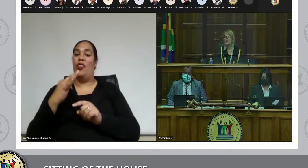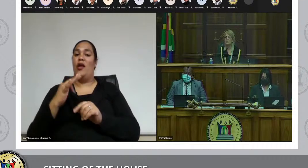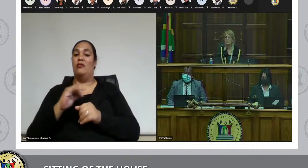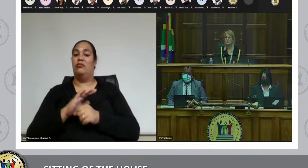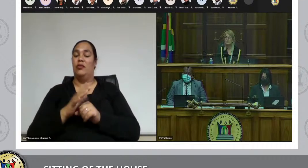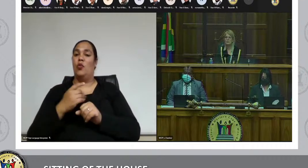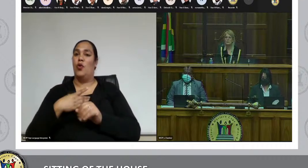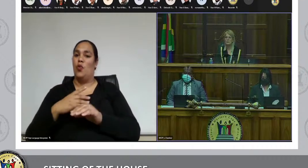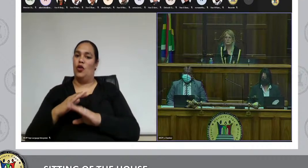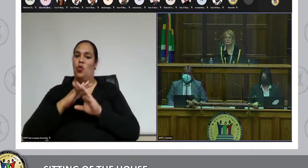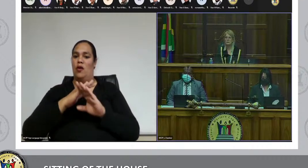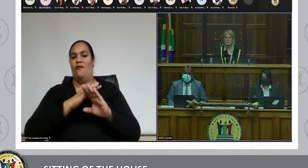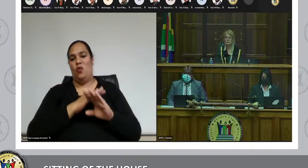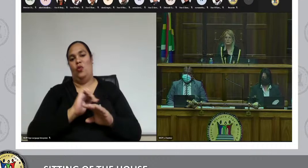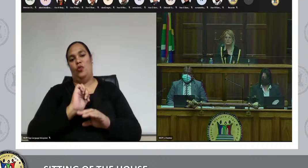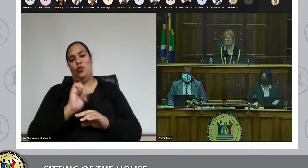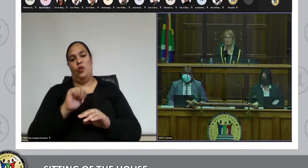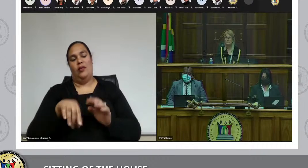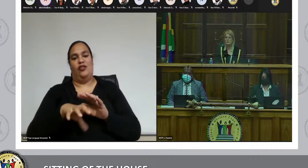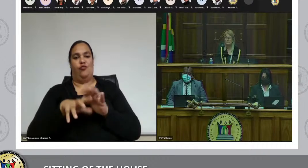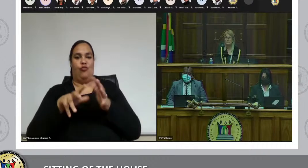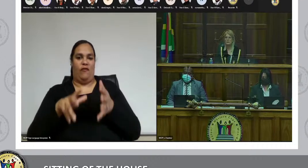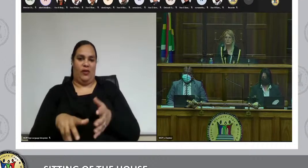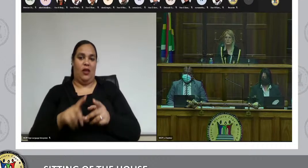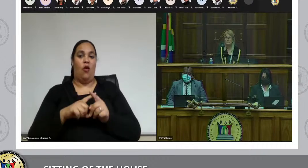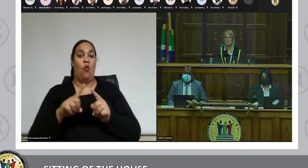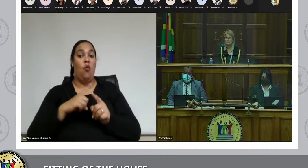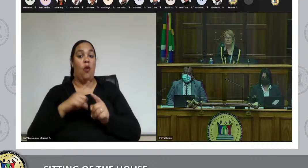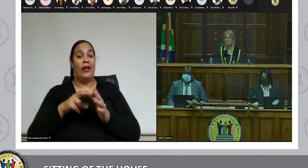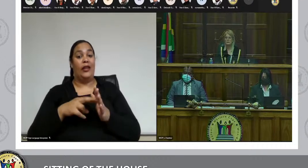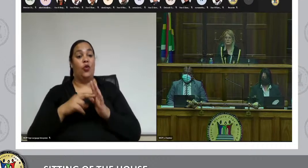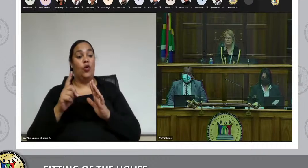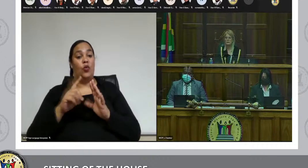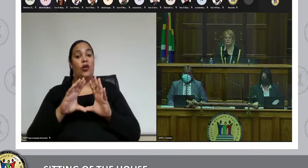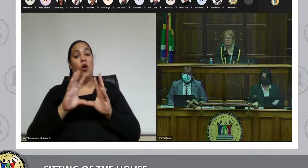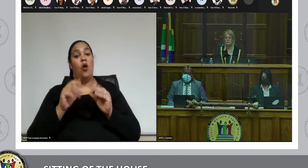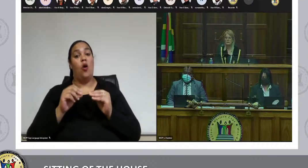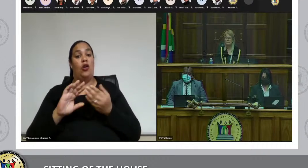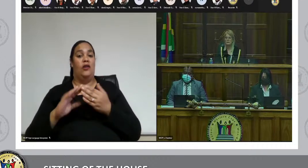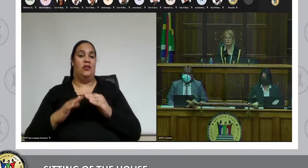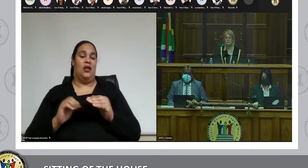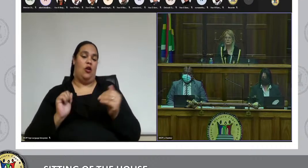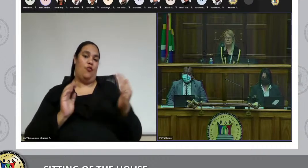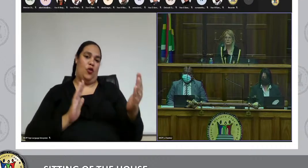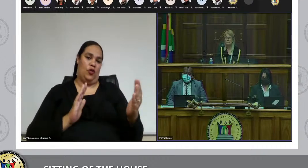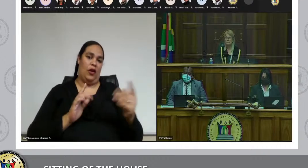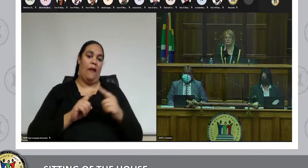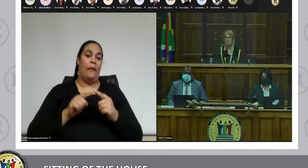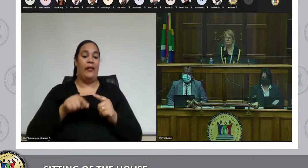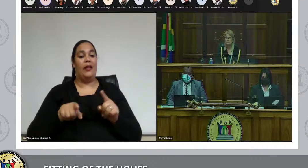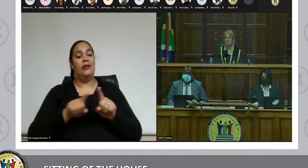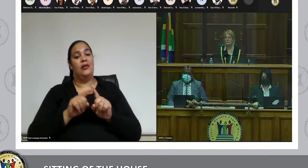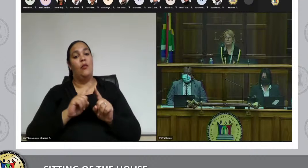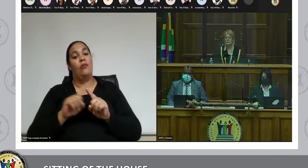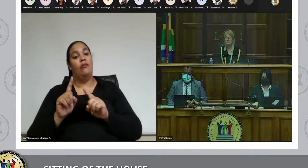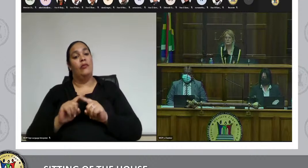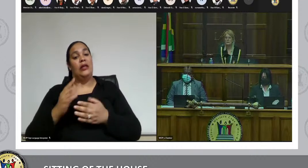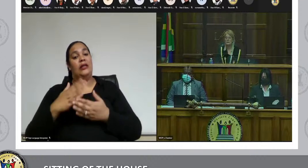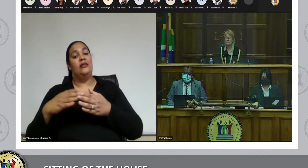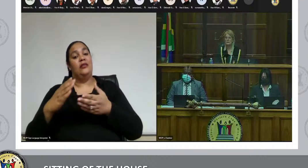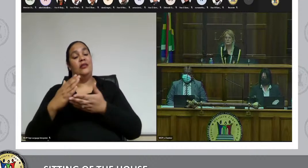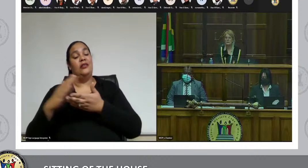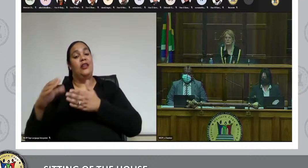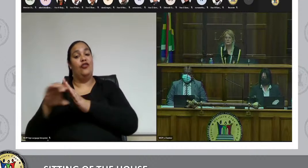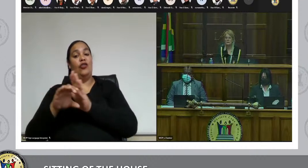want to avoid the third wave in this province, requires a whole of society approach, in which all sections of the